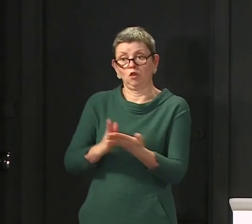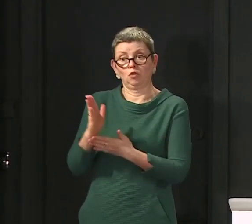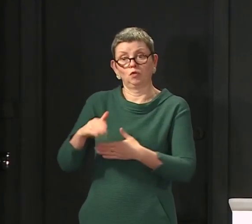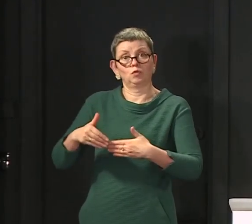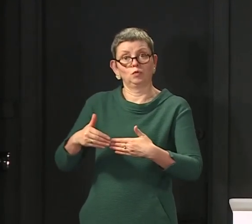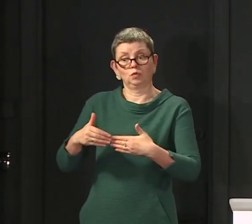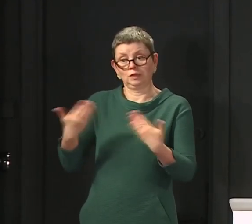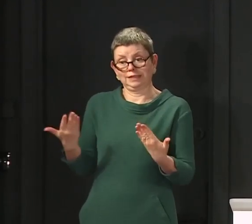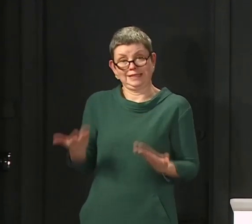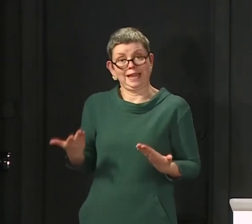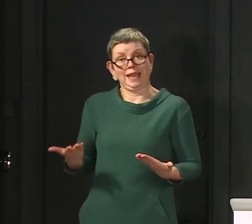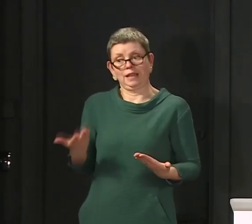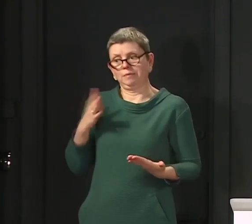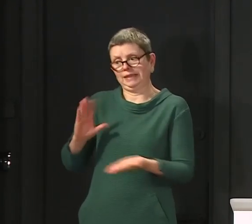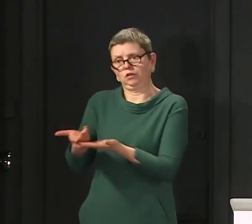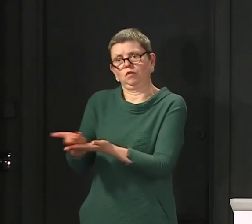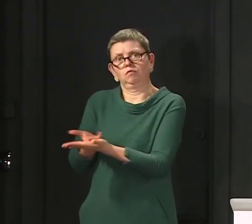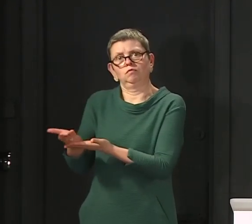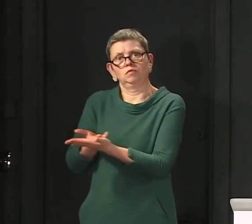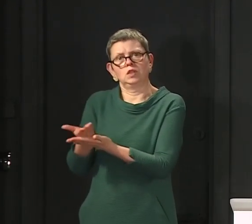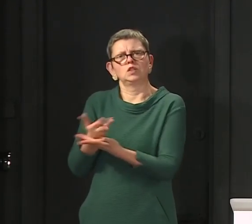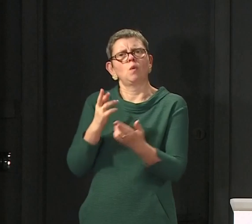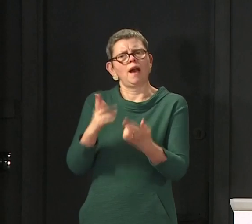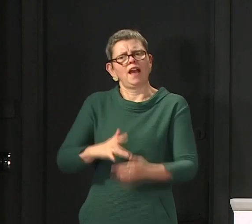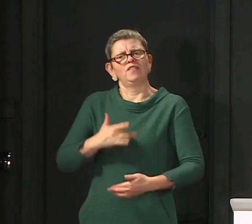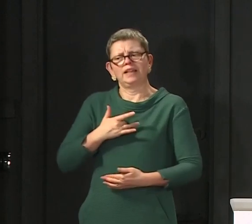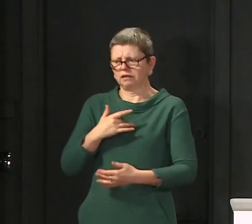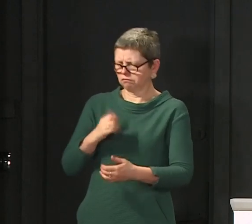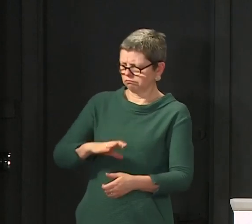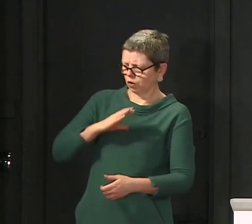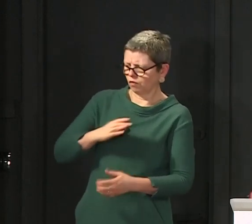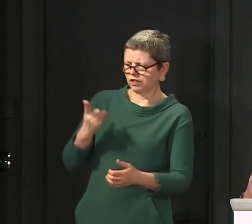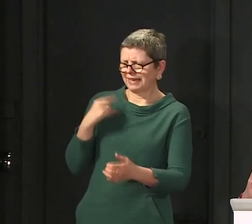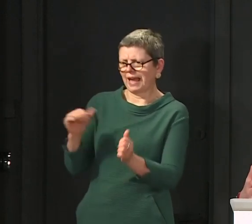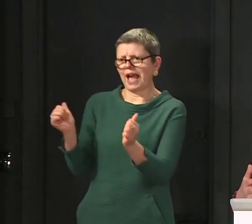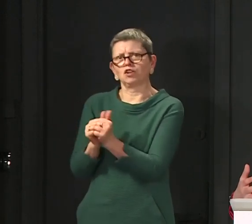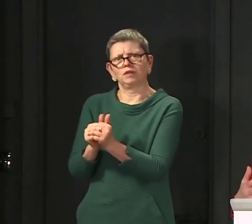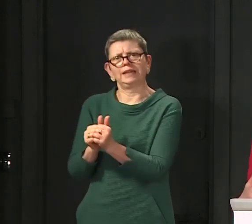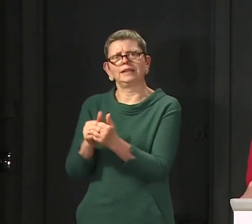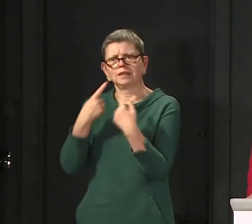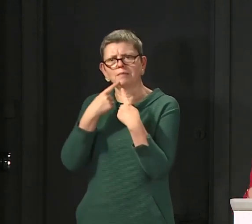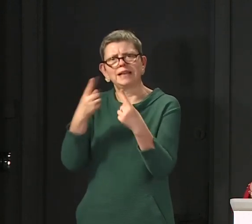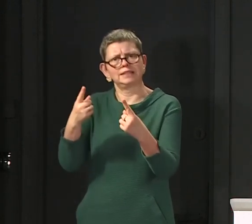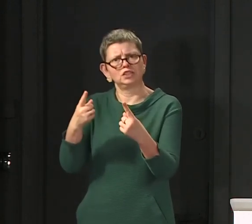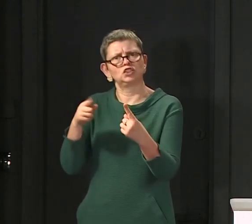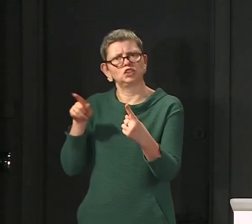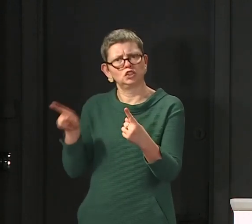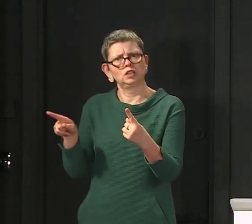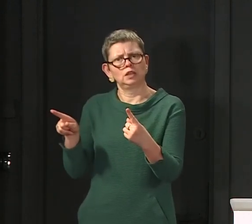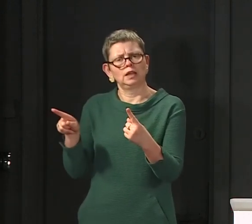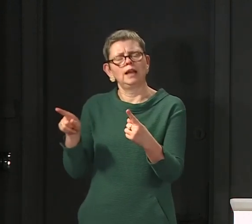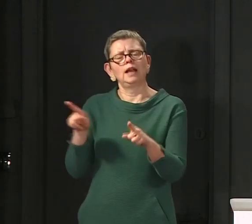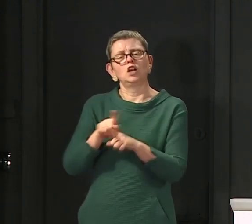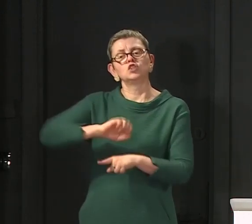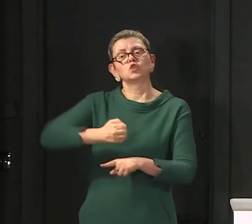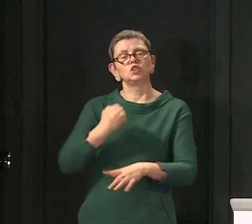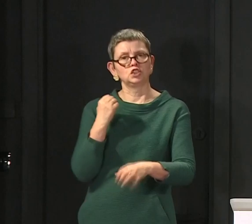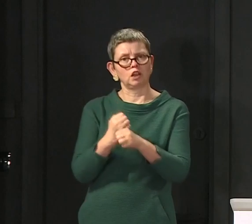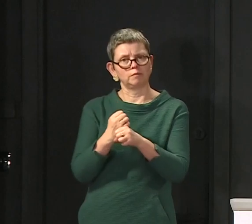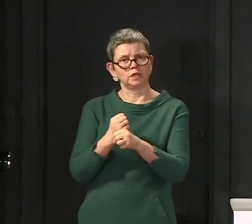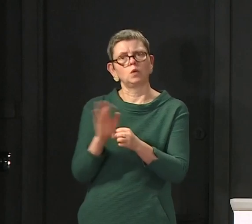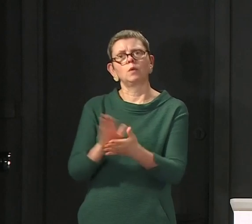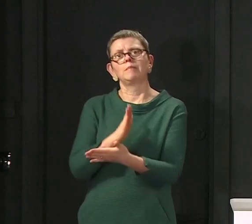the last little while. So I am confident that we will get that agreement, and the Scottish Government will continue to make sure that the messages we